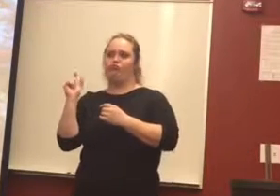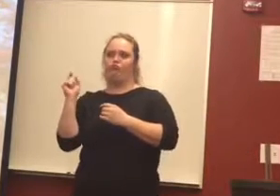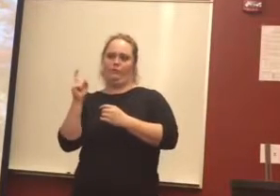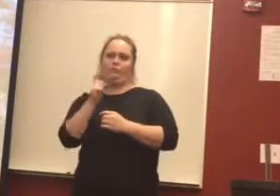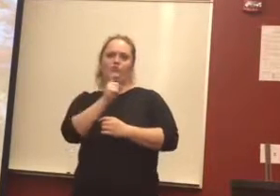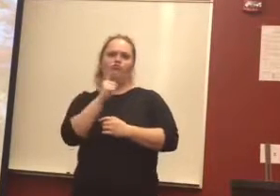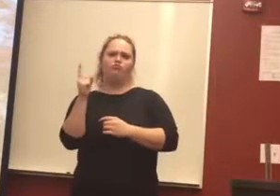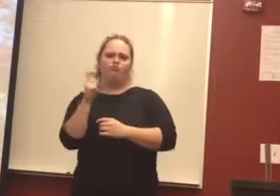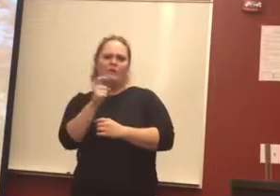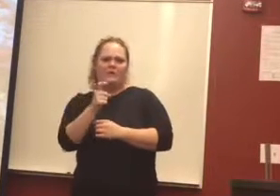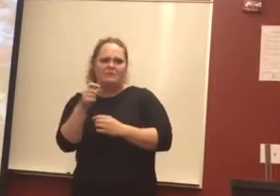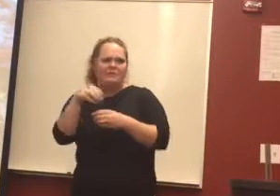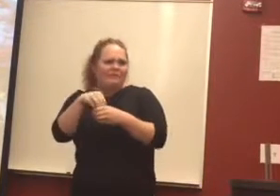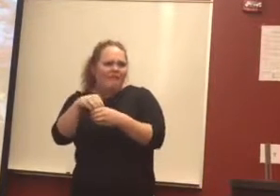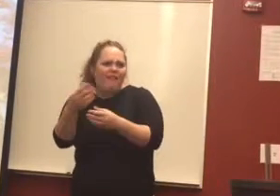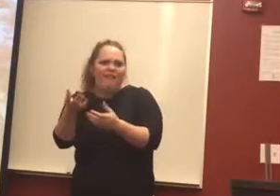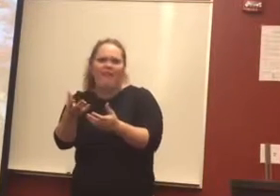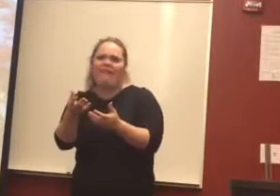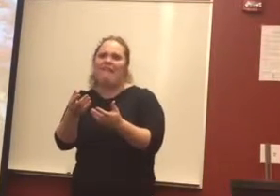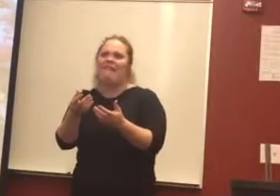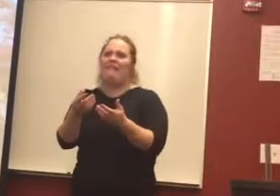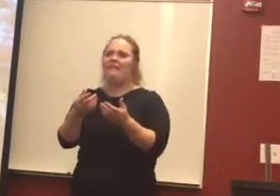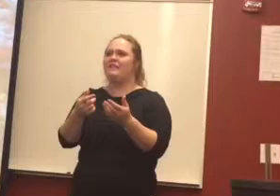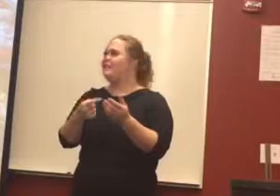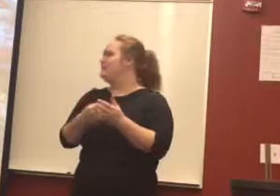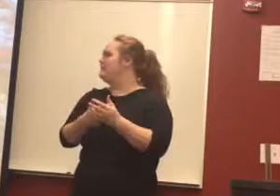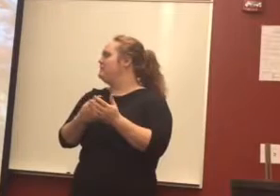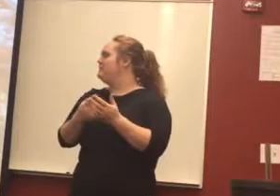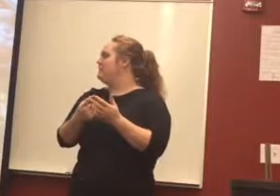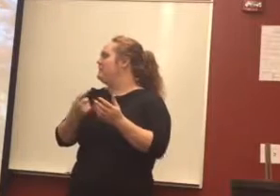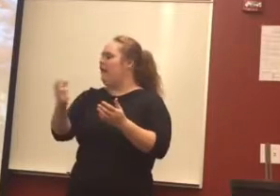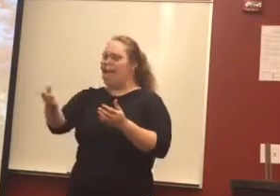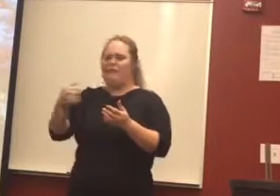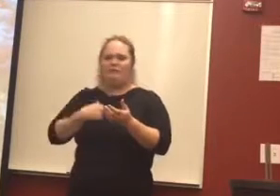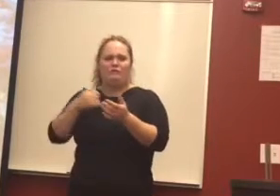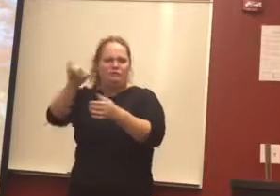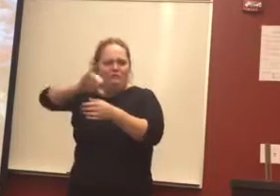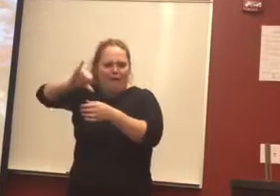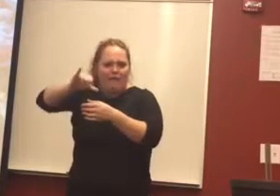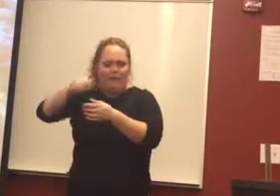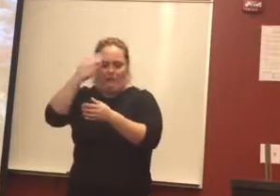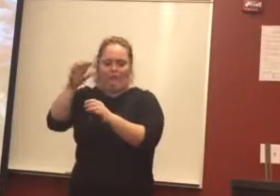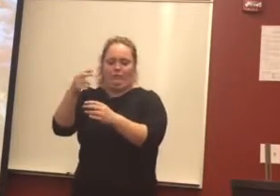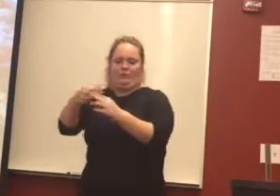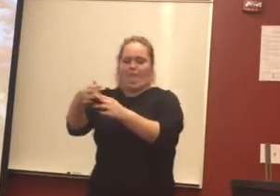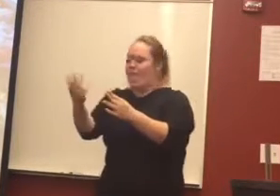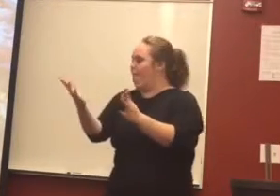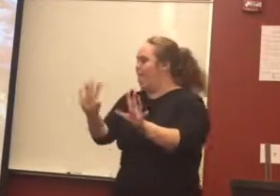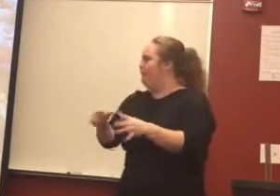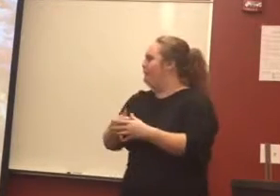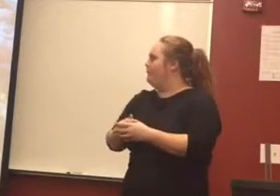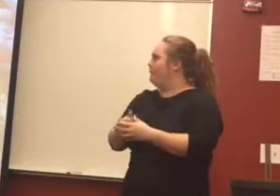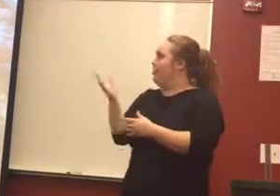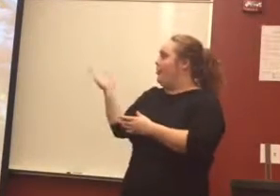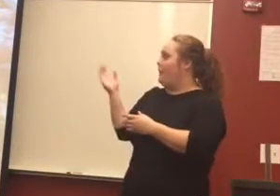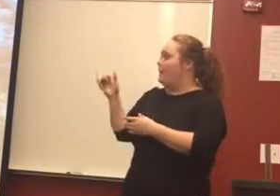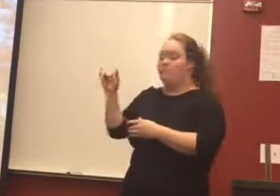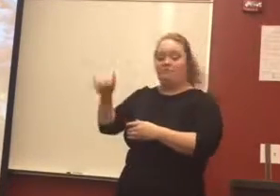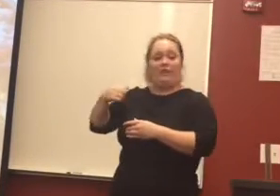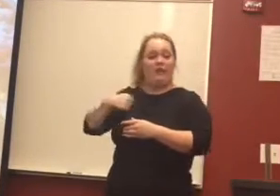I think that's sauce for it. I don't remember what that is. This is ostrich meat with